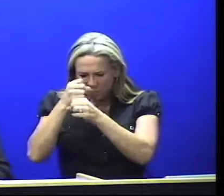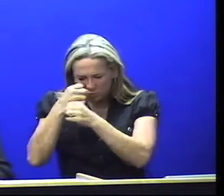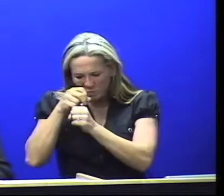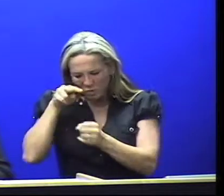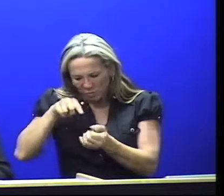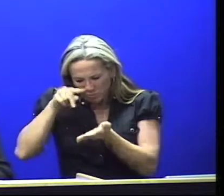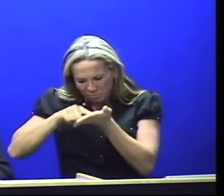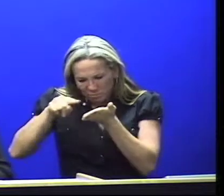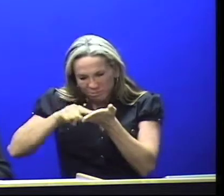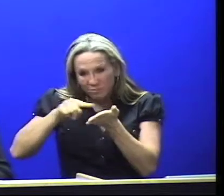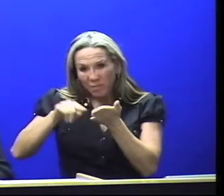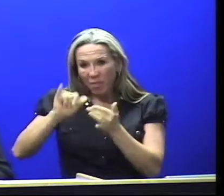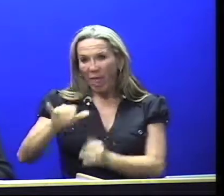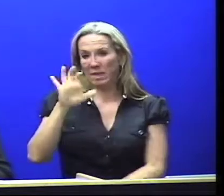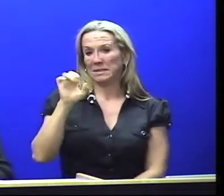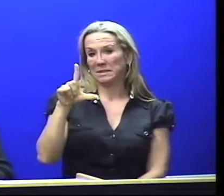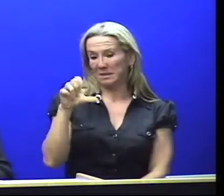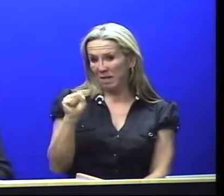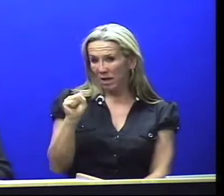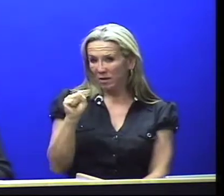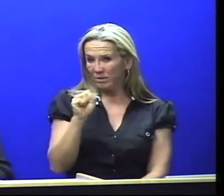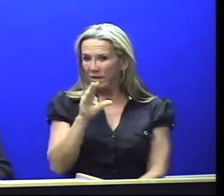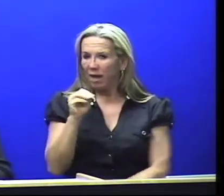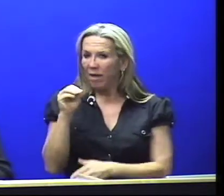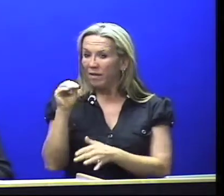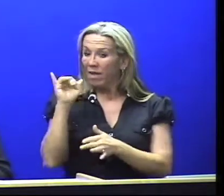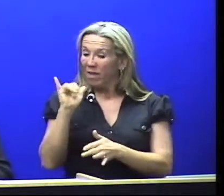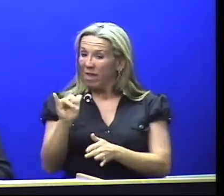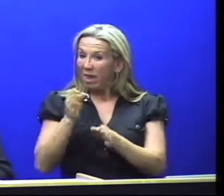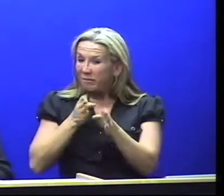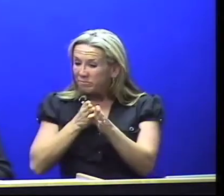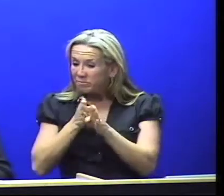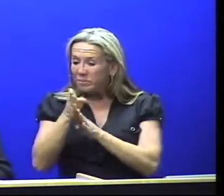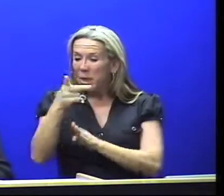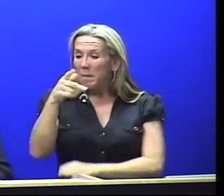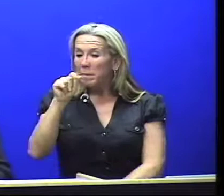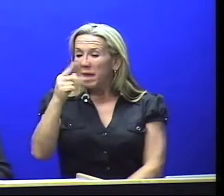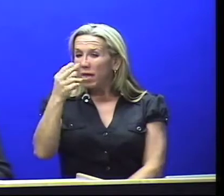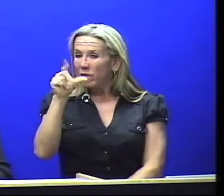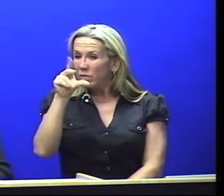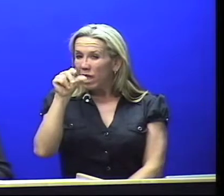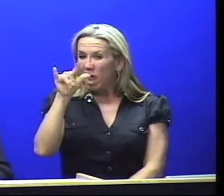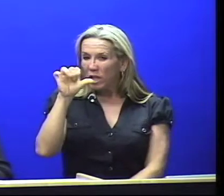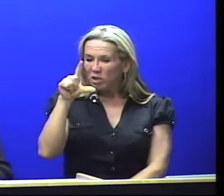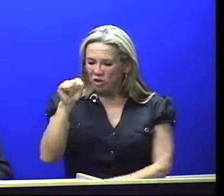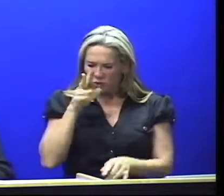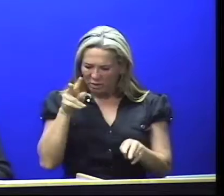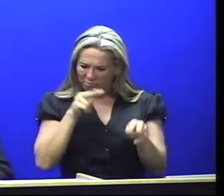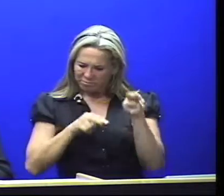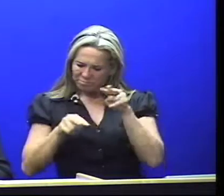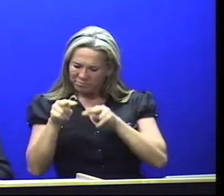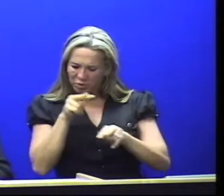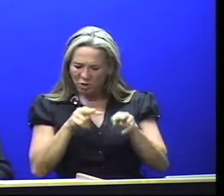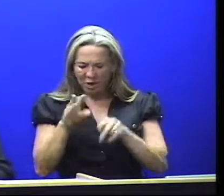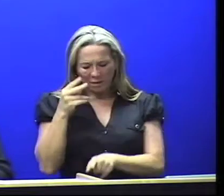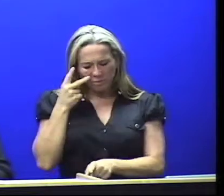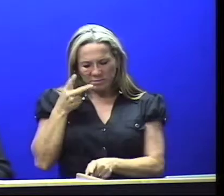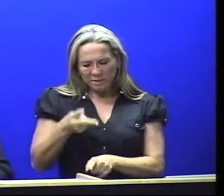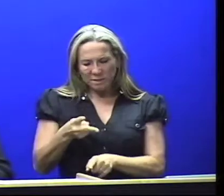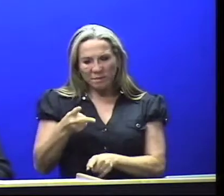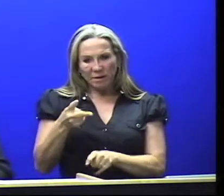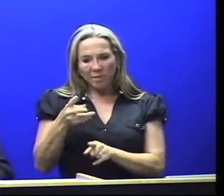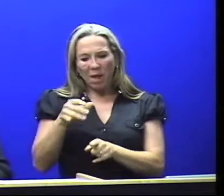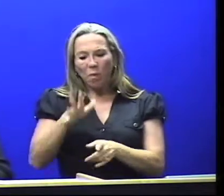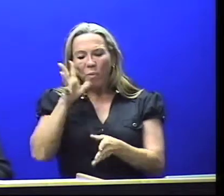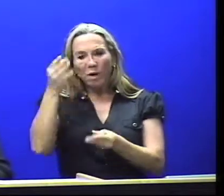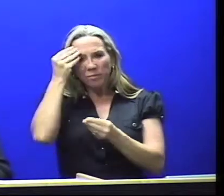cells under the microscope. And they help interpret, or they tell your doctor,